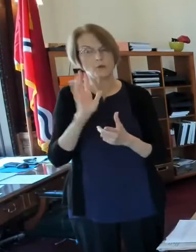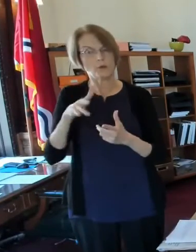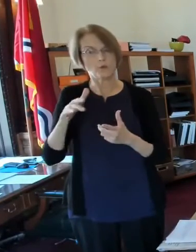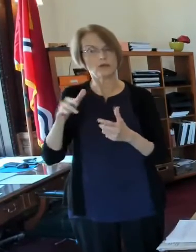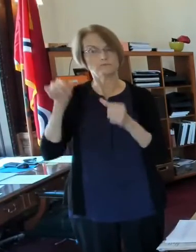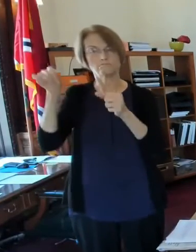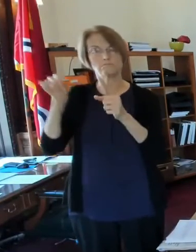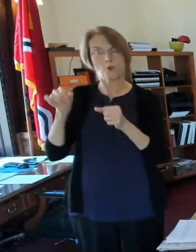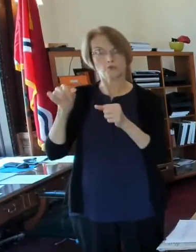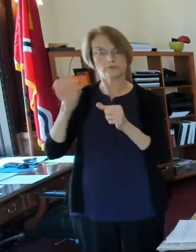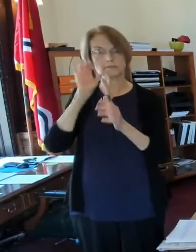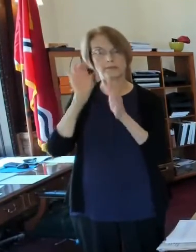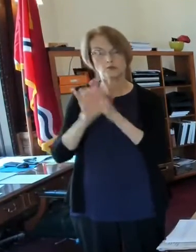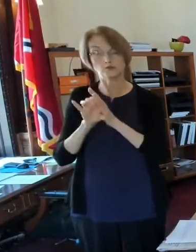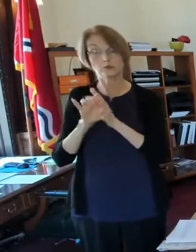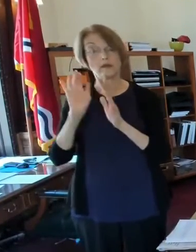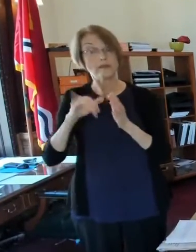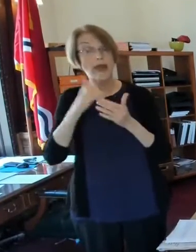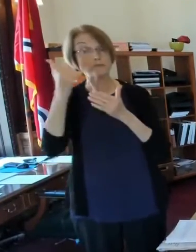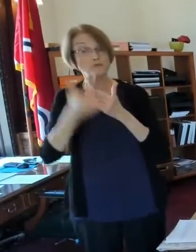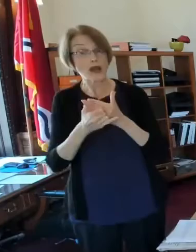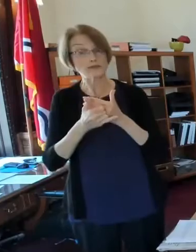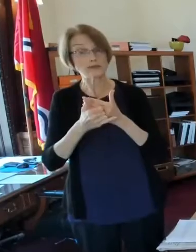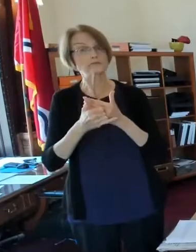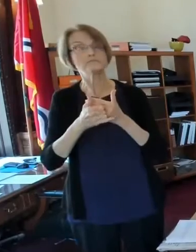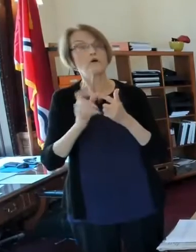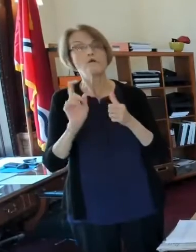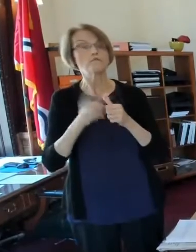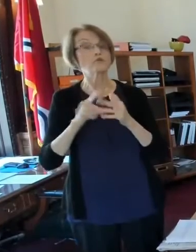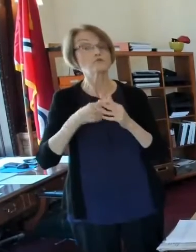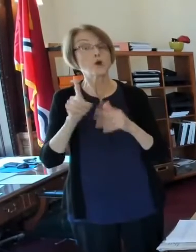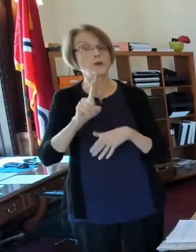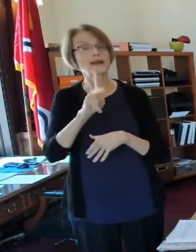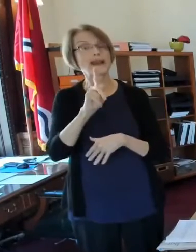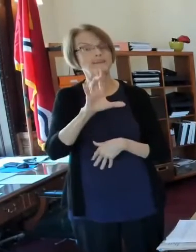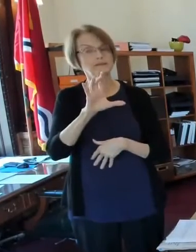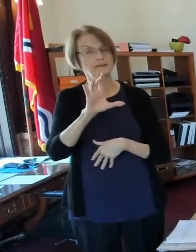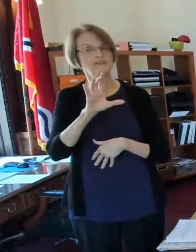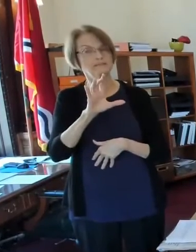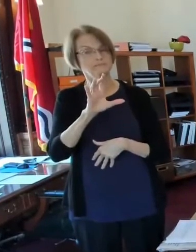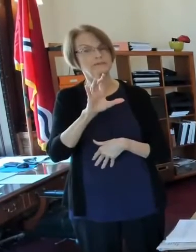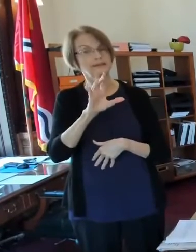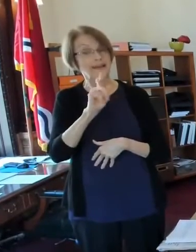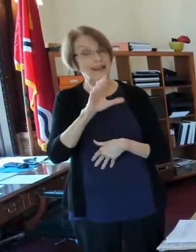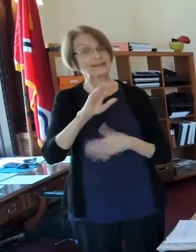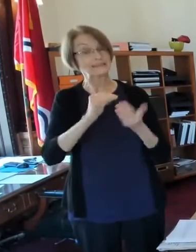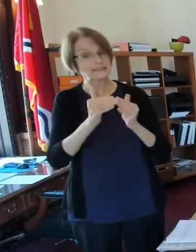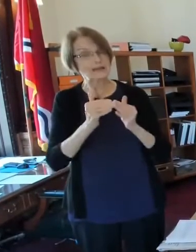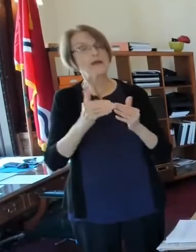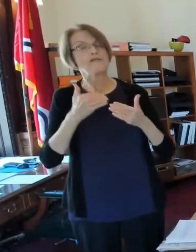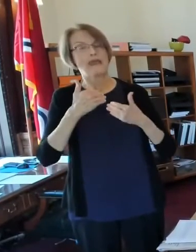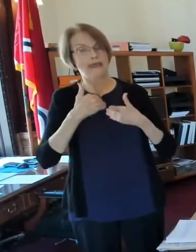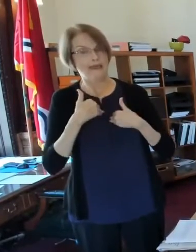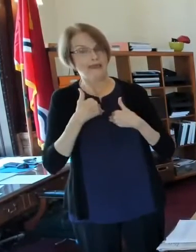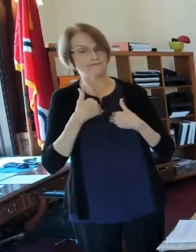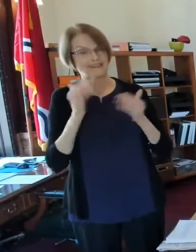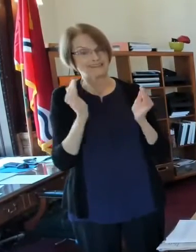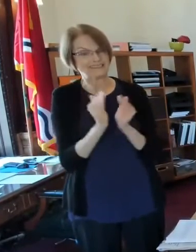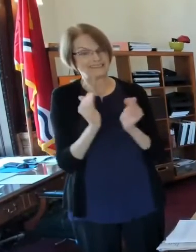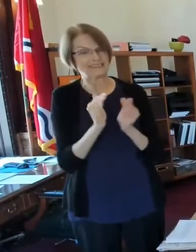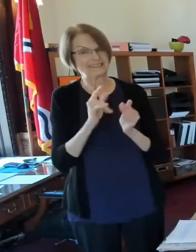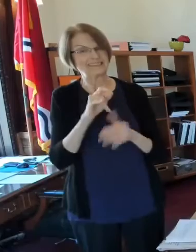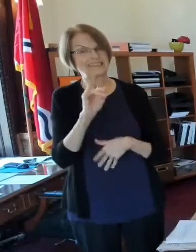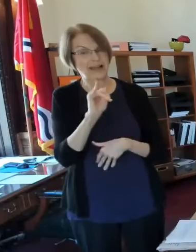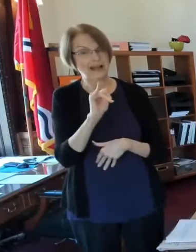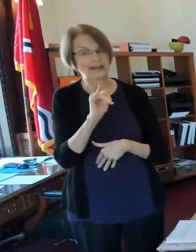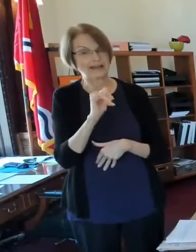project that started in Kansas City, and they already have a Veterans Tiny Home project in Kansas City. It is